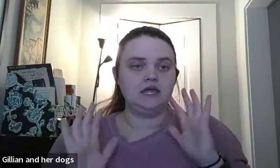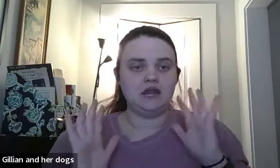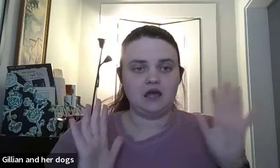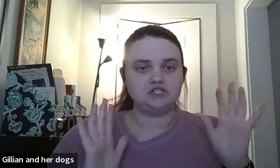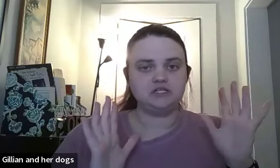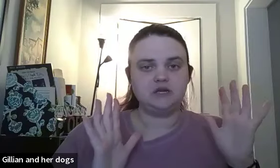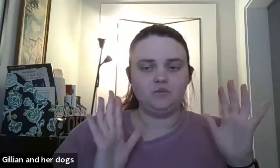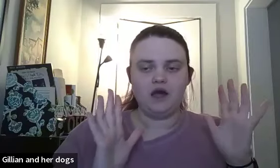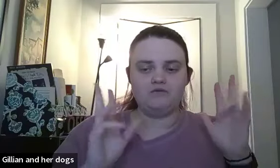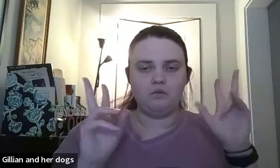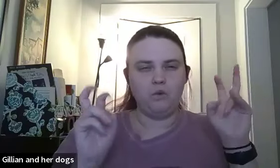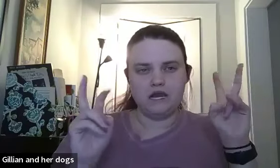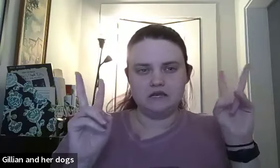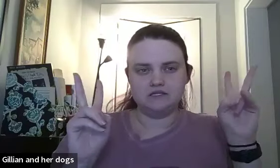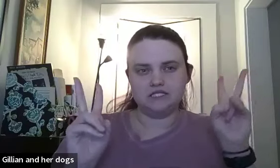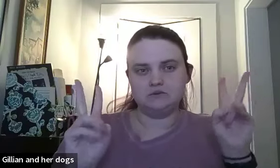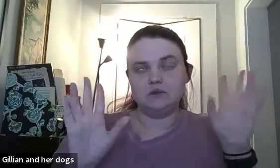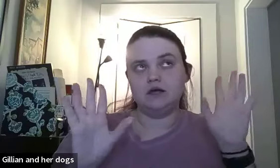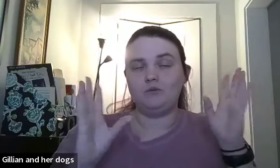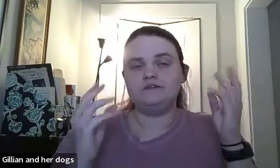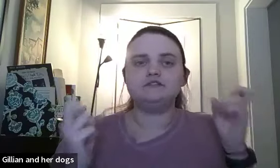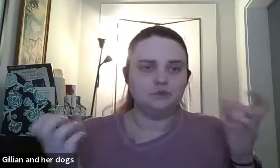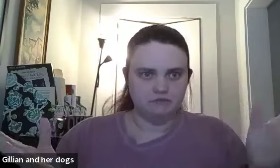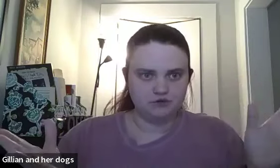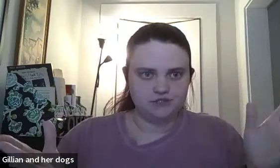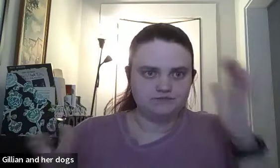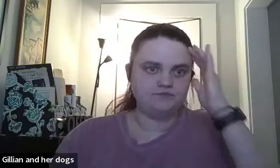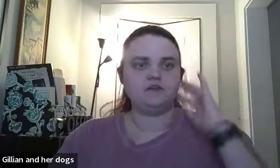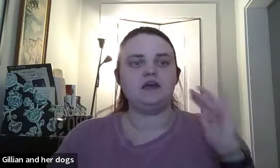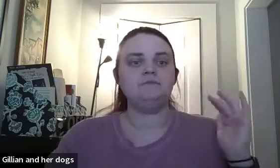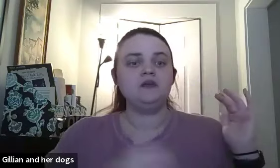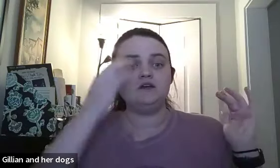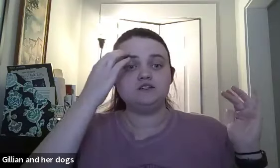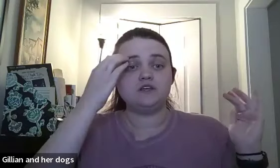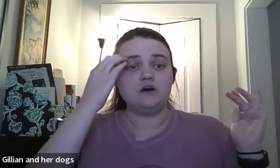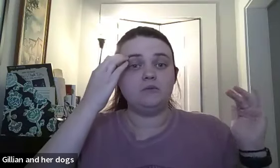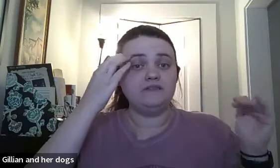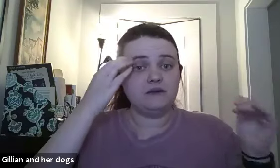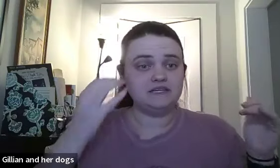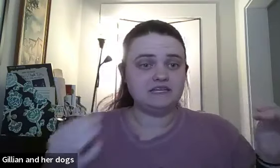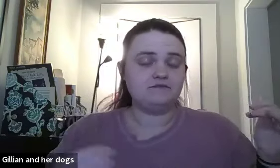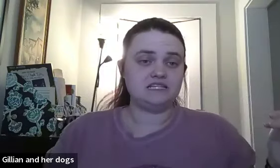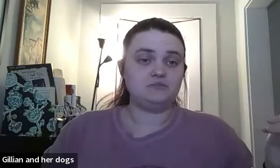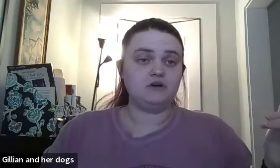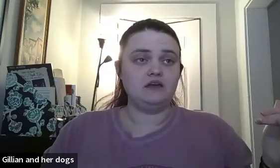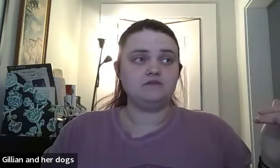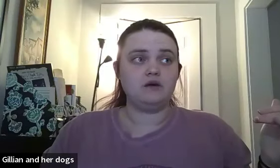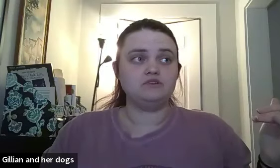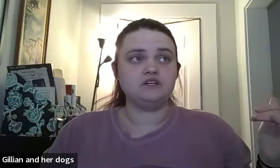it actually will have one fluid motion. Okay. So with that being said, for example, if I was